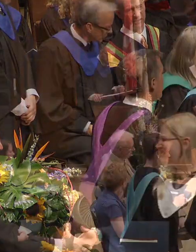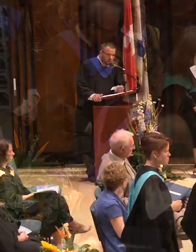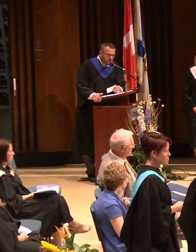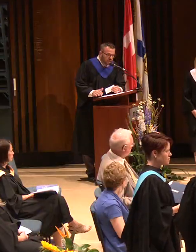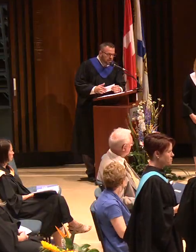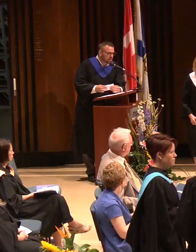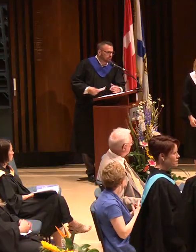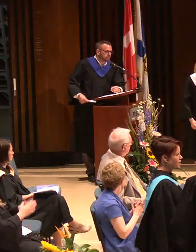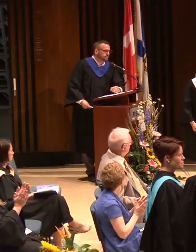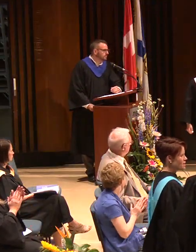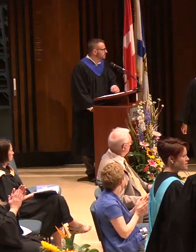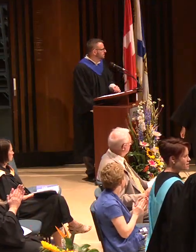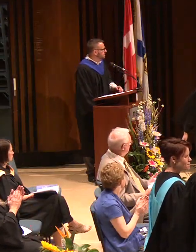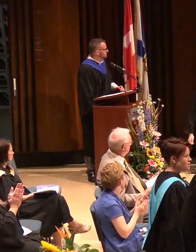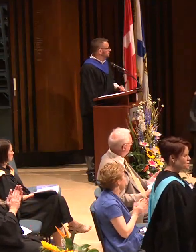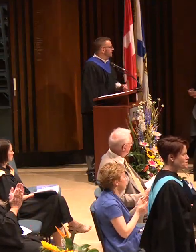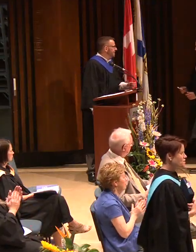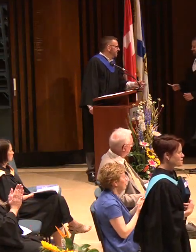Amanda Blanchette.